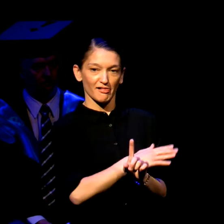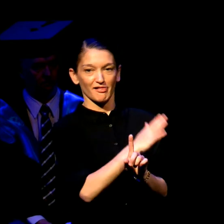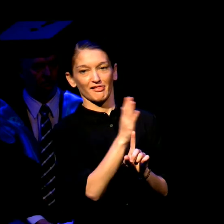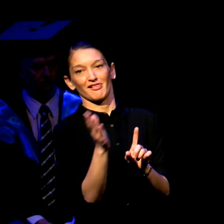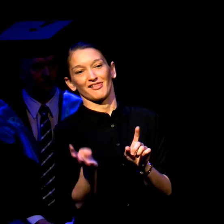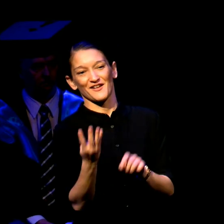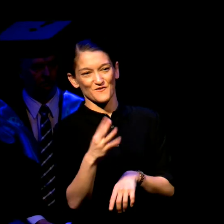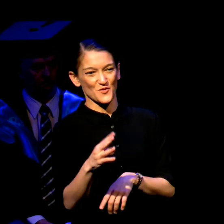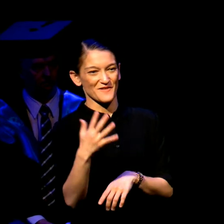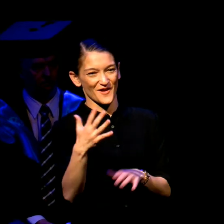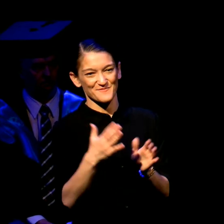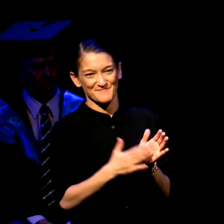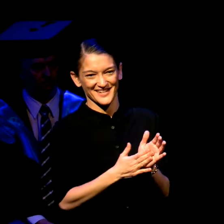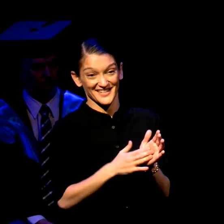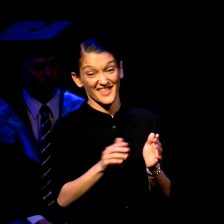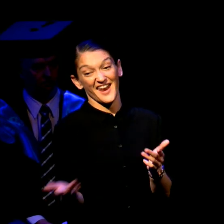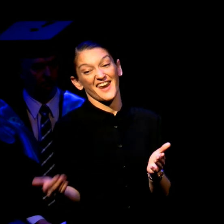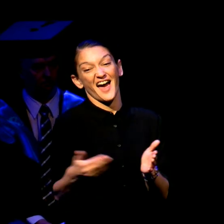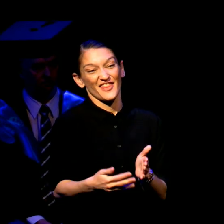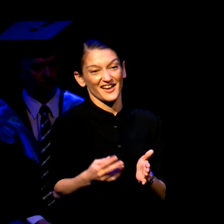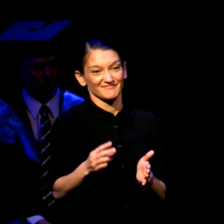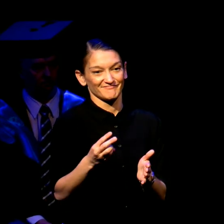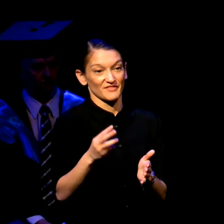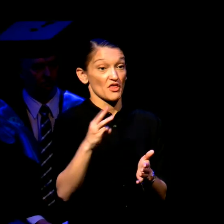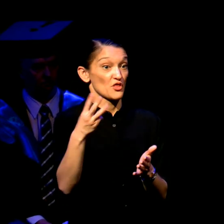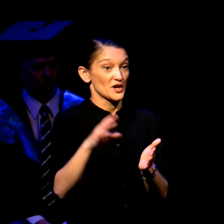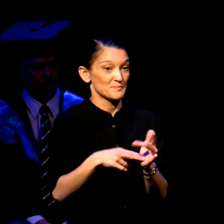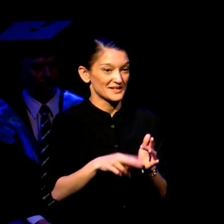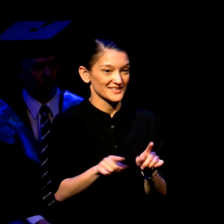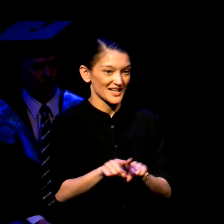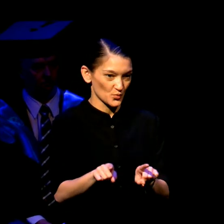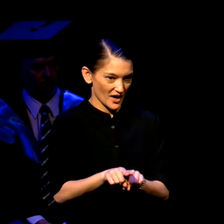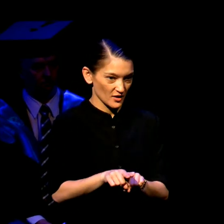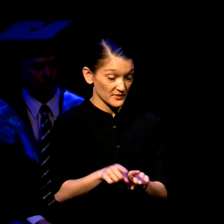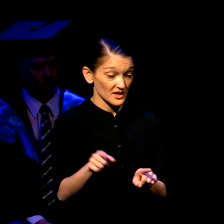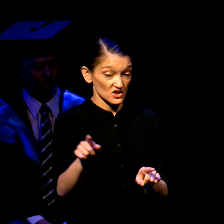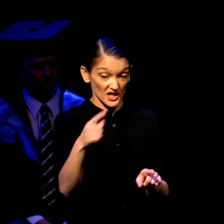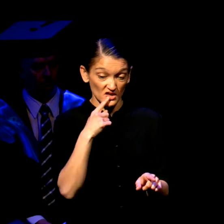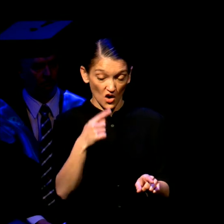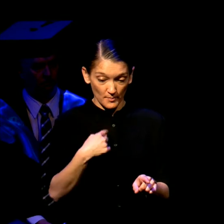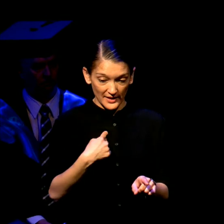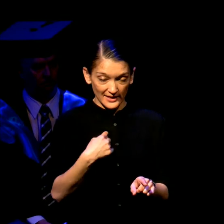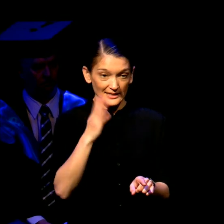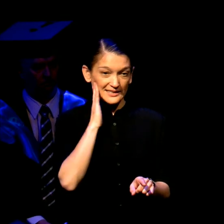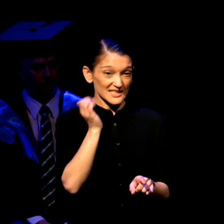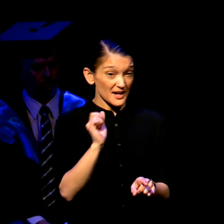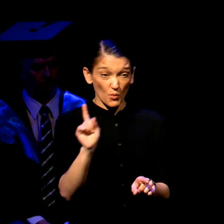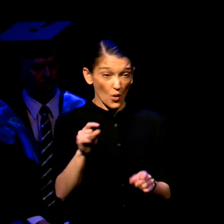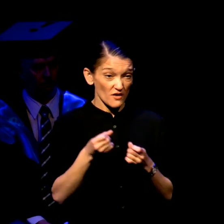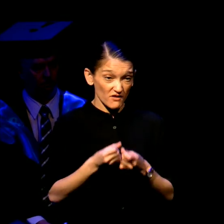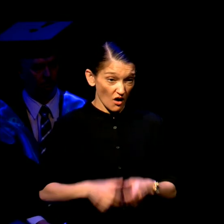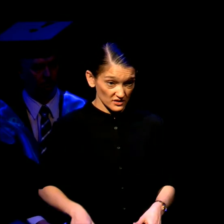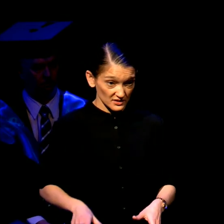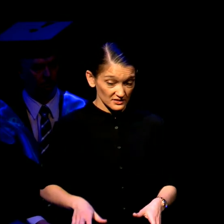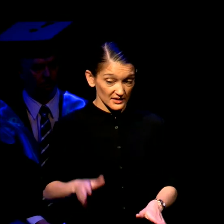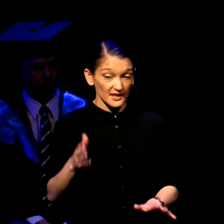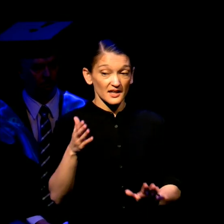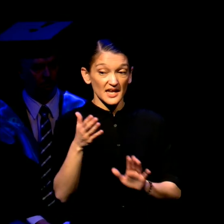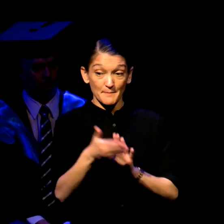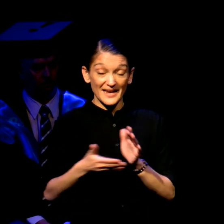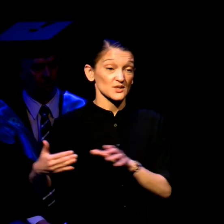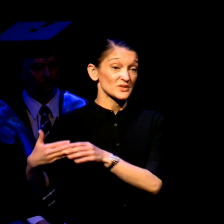another 30 off the record. She told me that despite what I'd lost, that she believed what I was doing right now was what I was meant to be